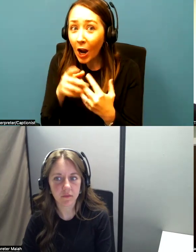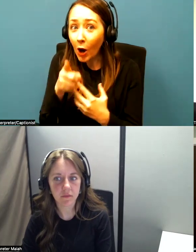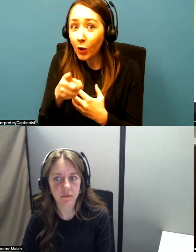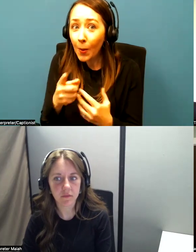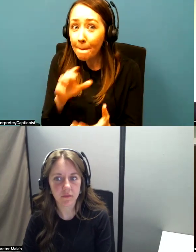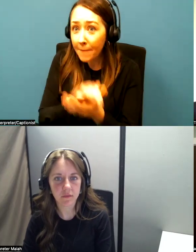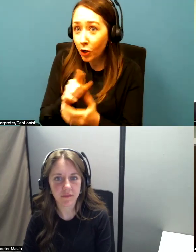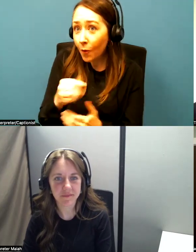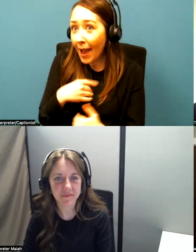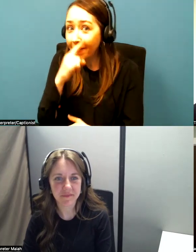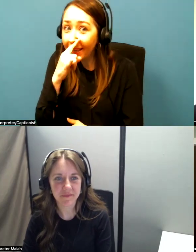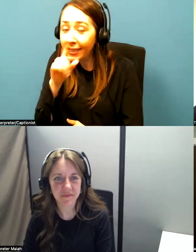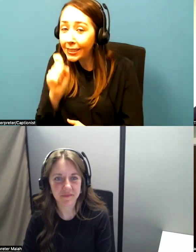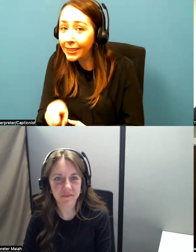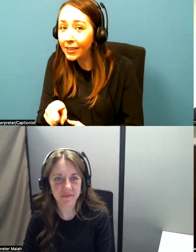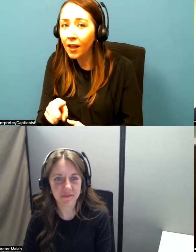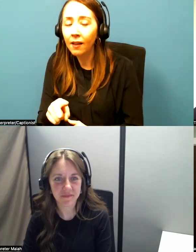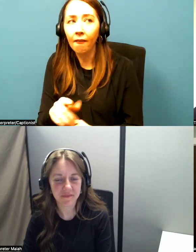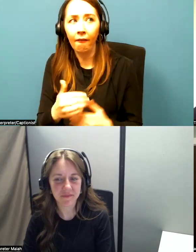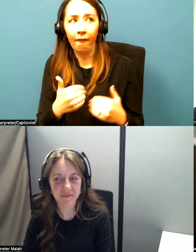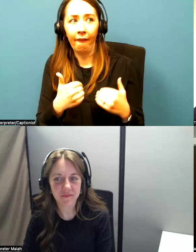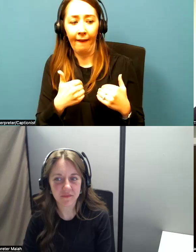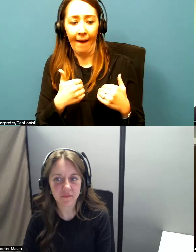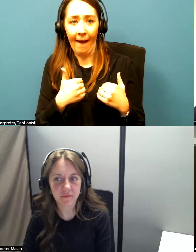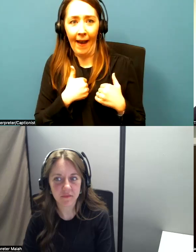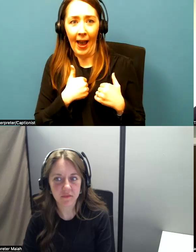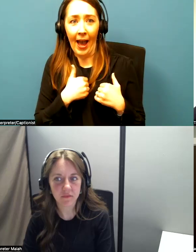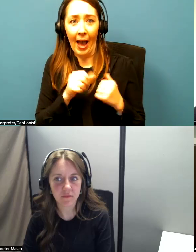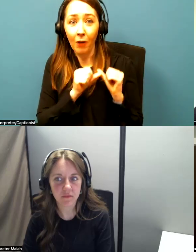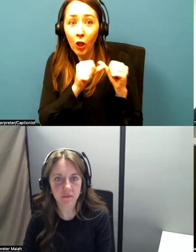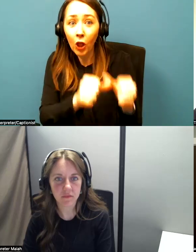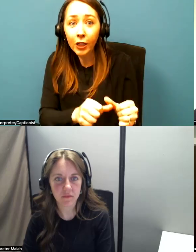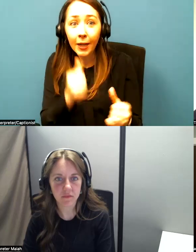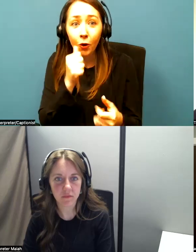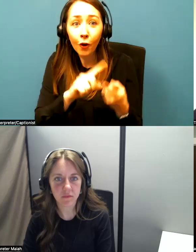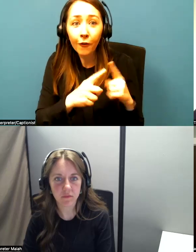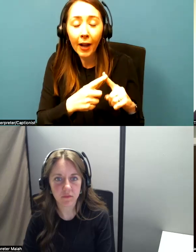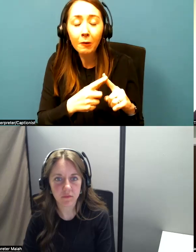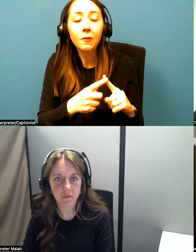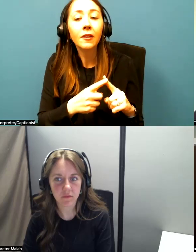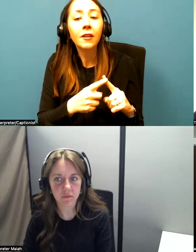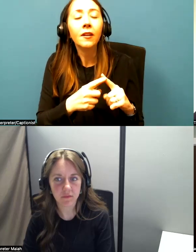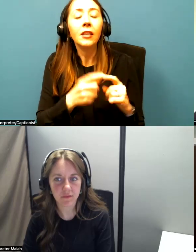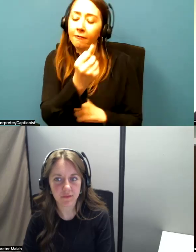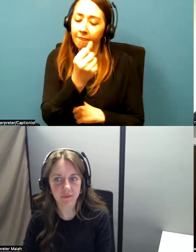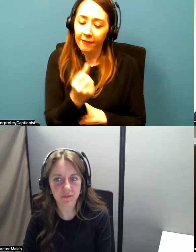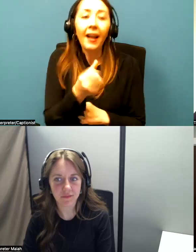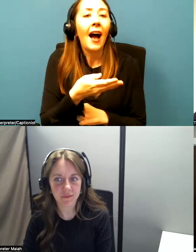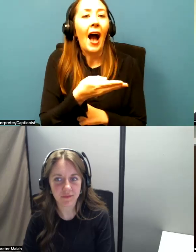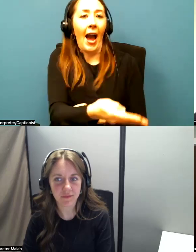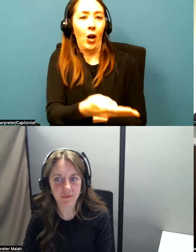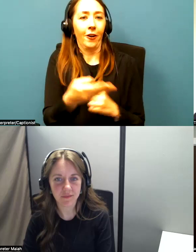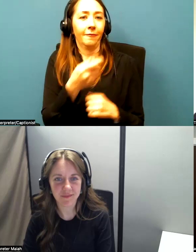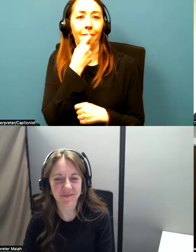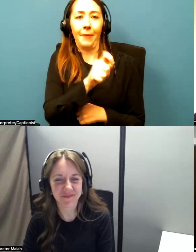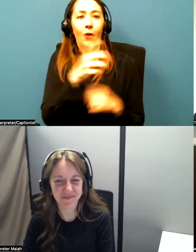Do you have kids? And he was like, "I have a longtime girlfriend," and I was like, "Hired." He's